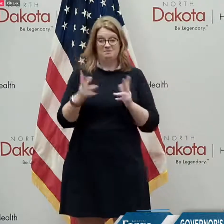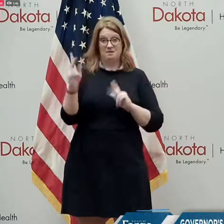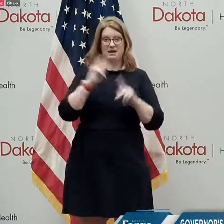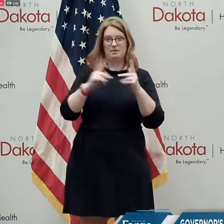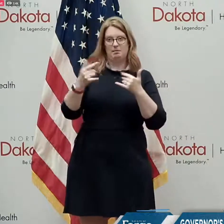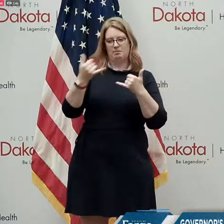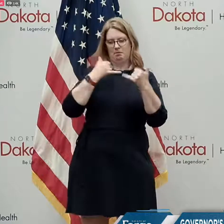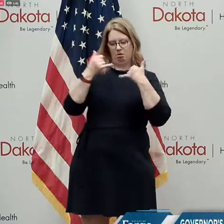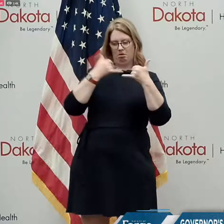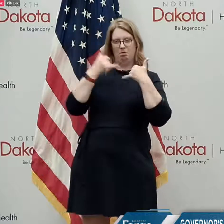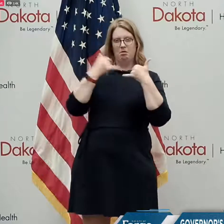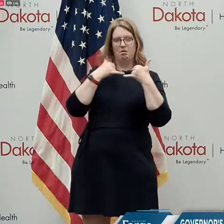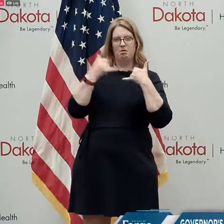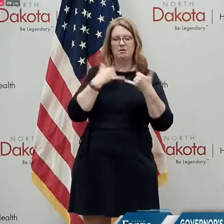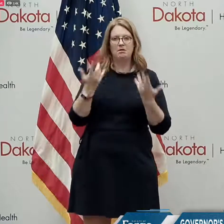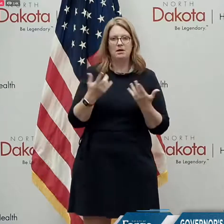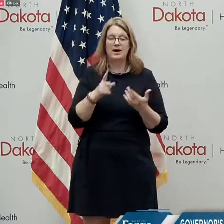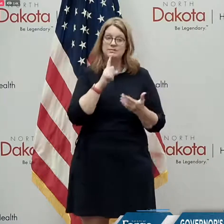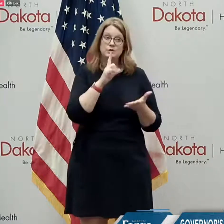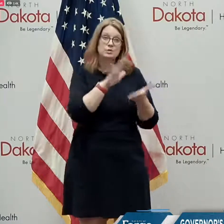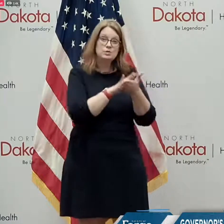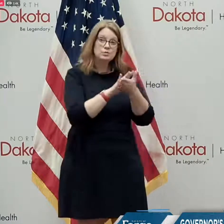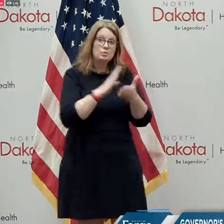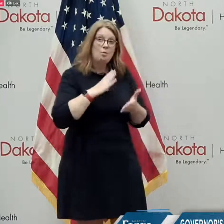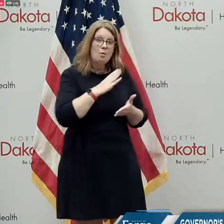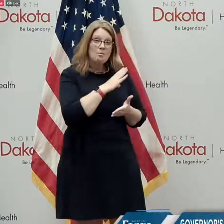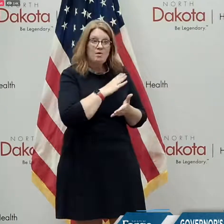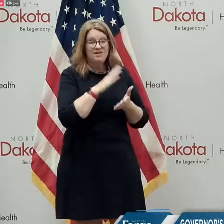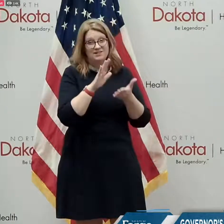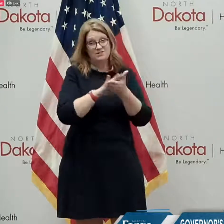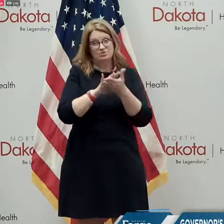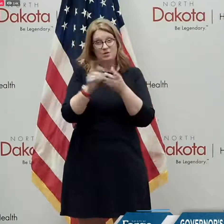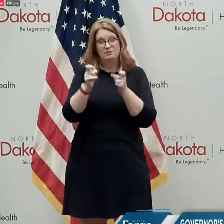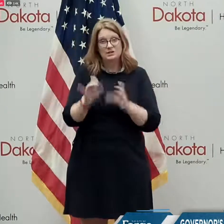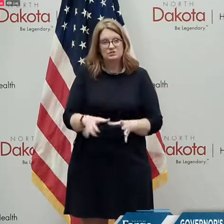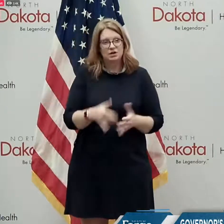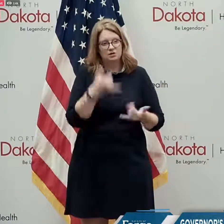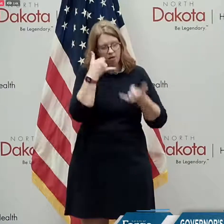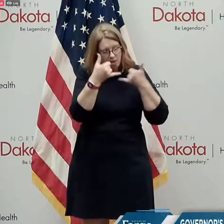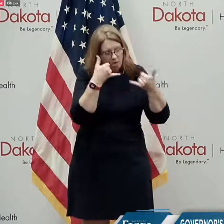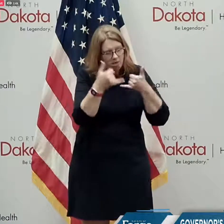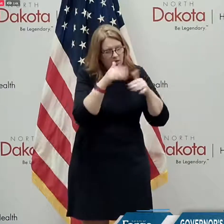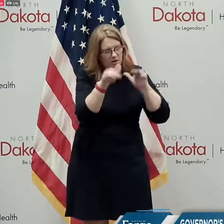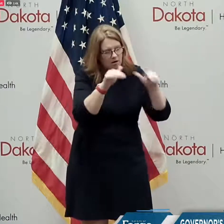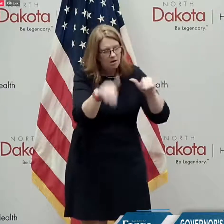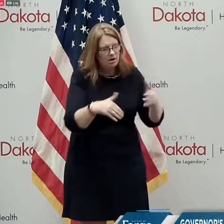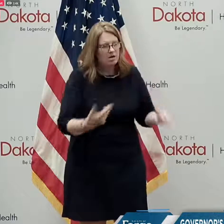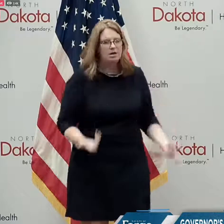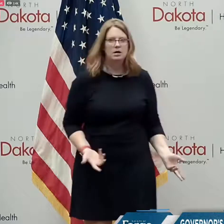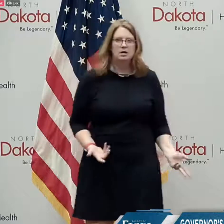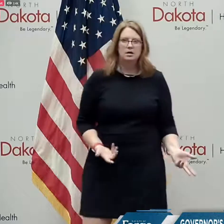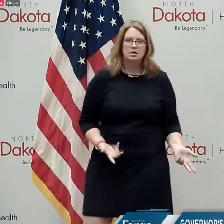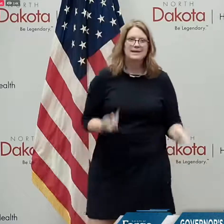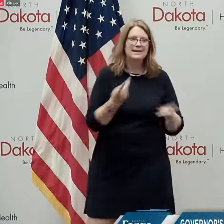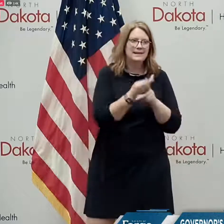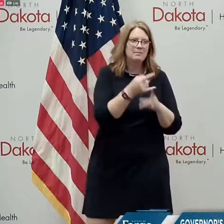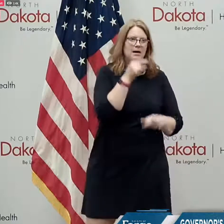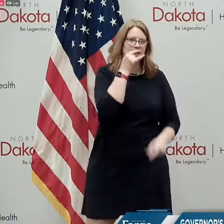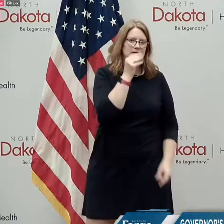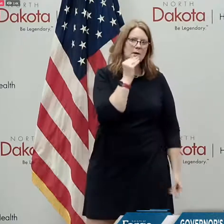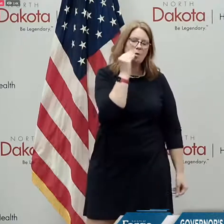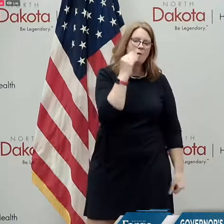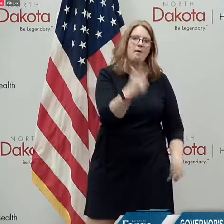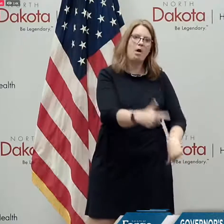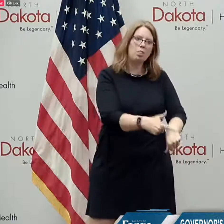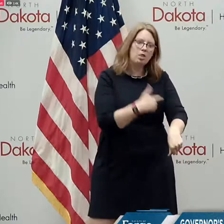board leaders and school administrators are asked even more frequently than we are, how long do we have to keep our kids at home? How long do we